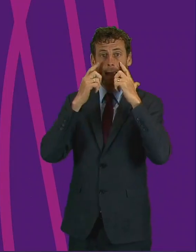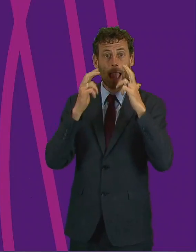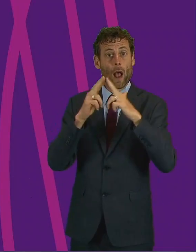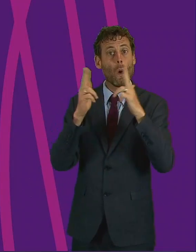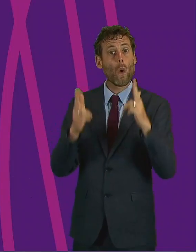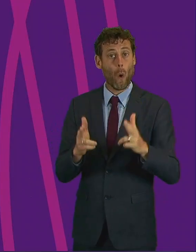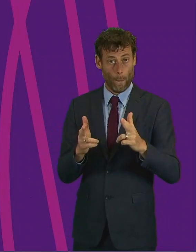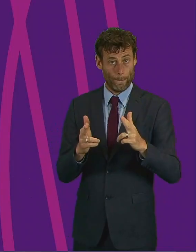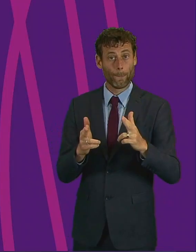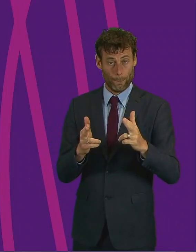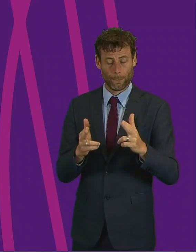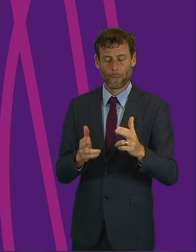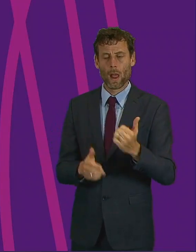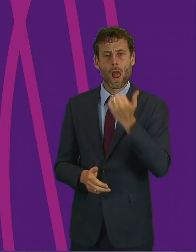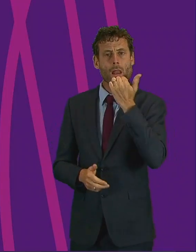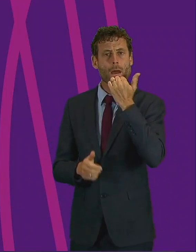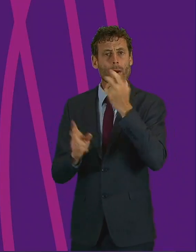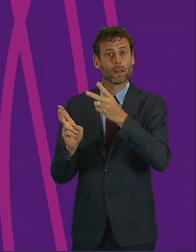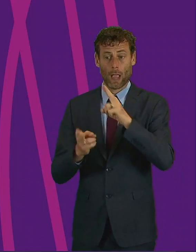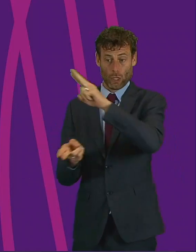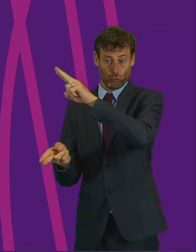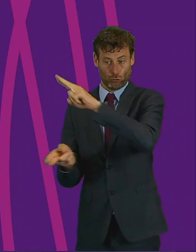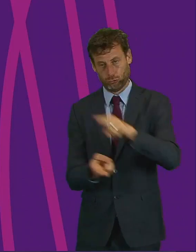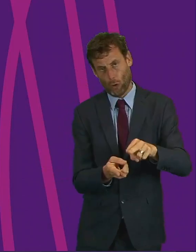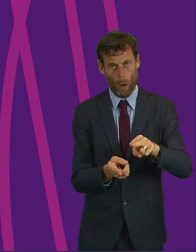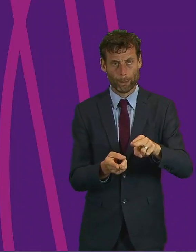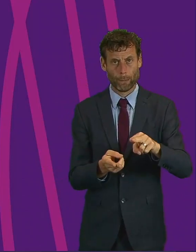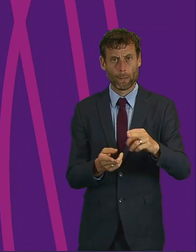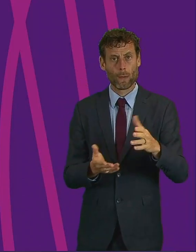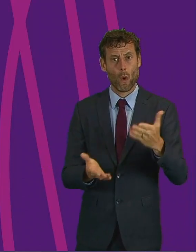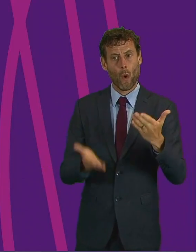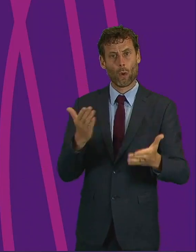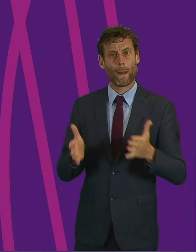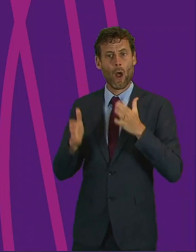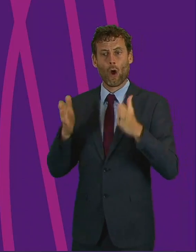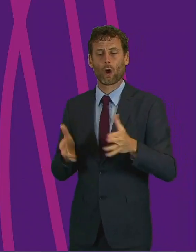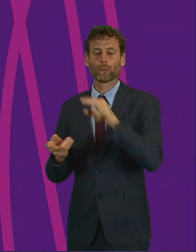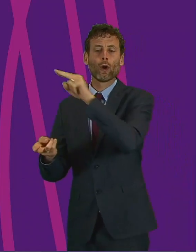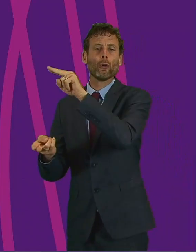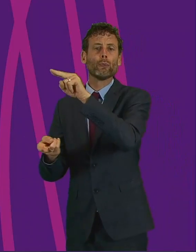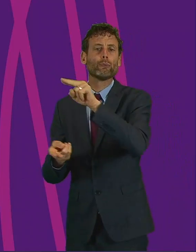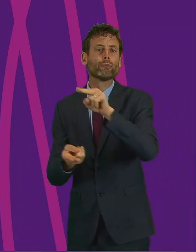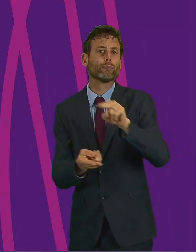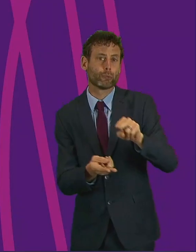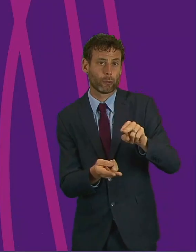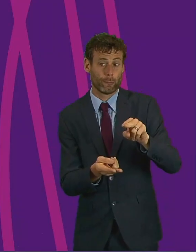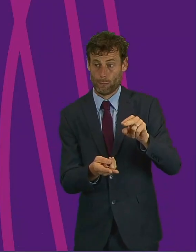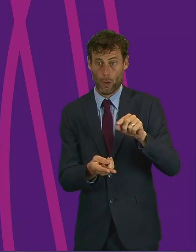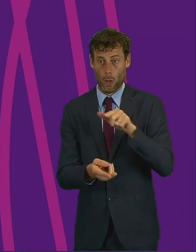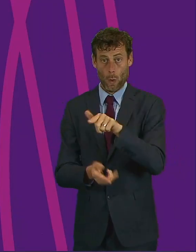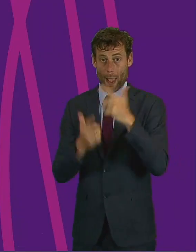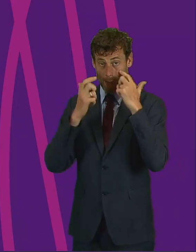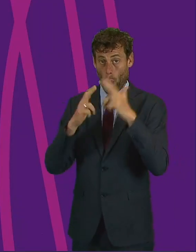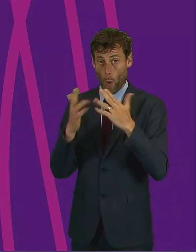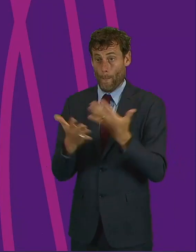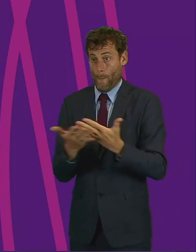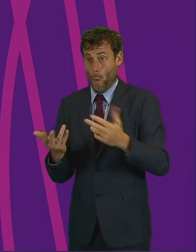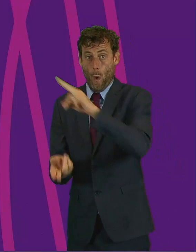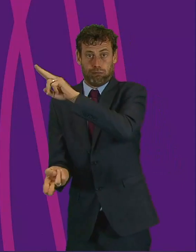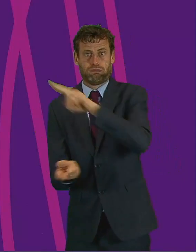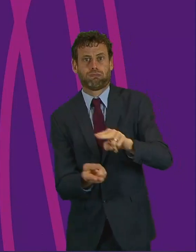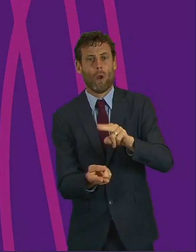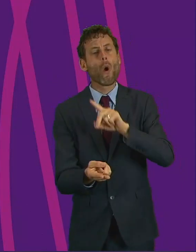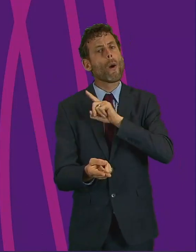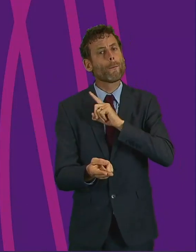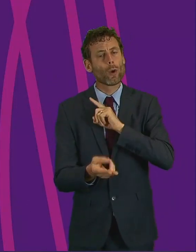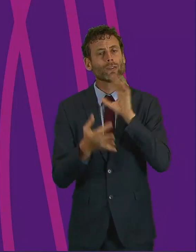in hospitals. So I say that because that suggests that the package of measures we are taking in care homes and to protect care